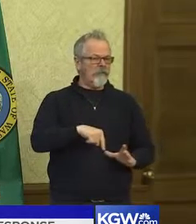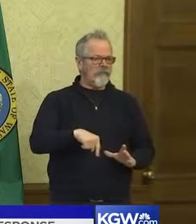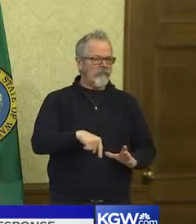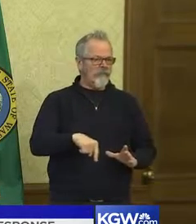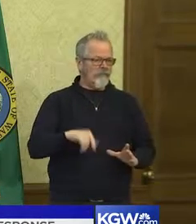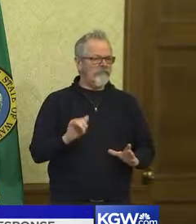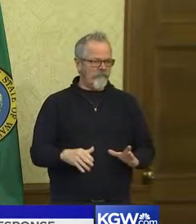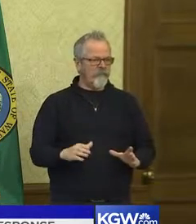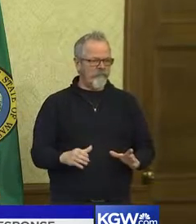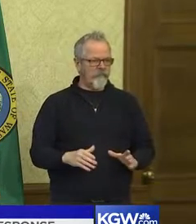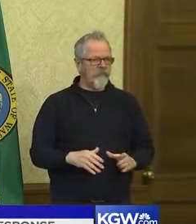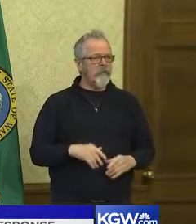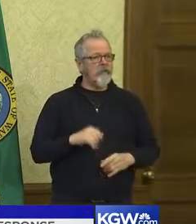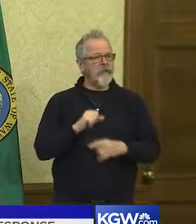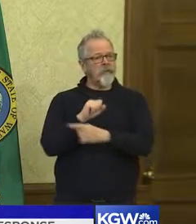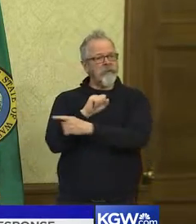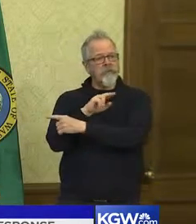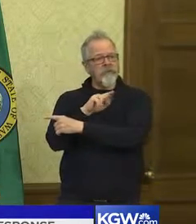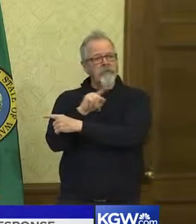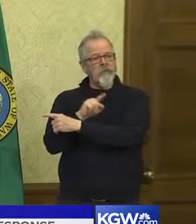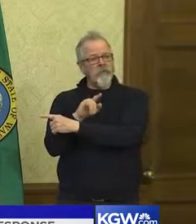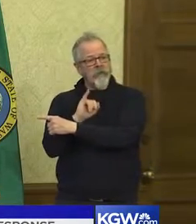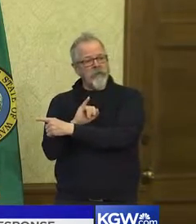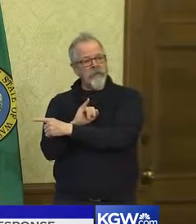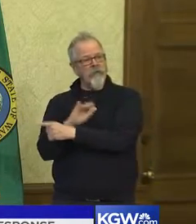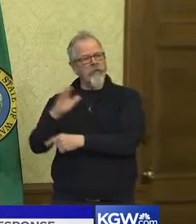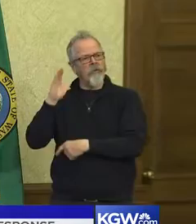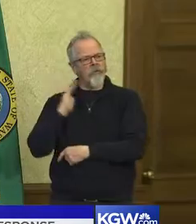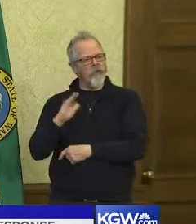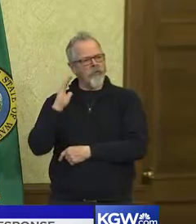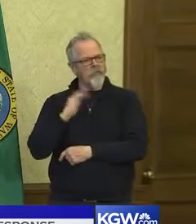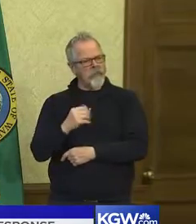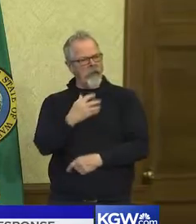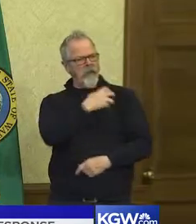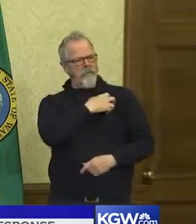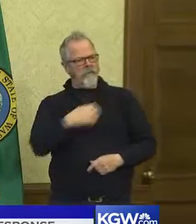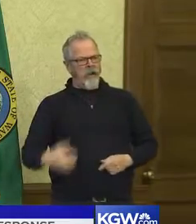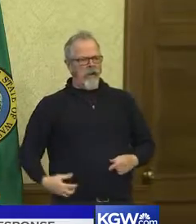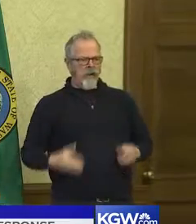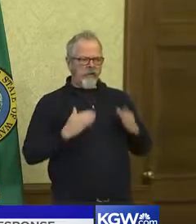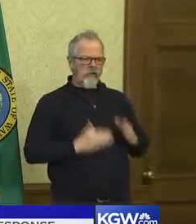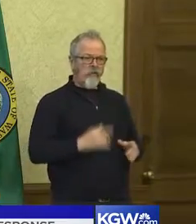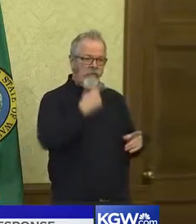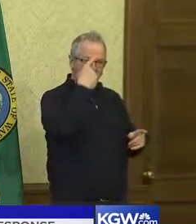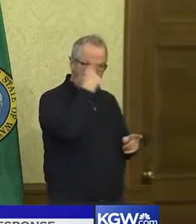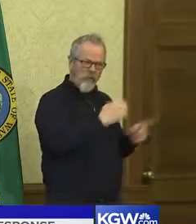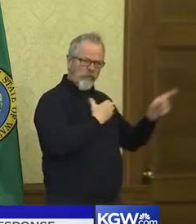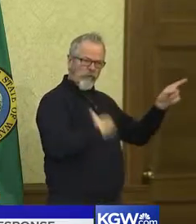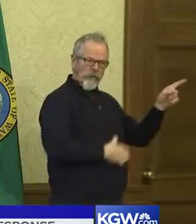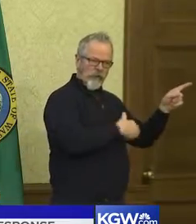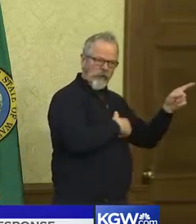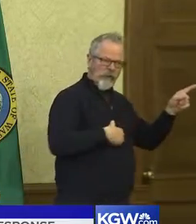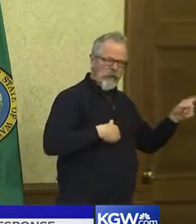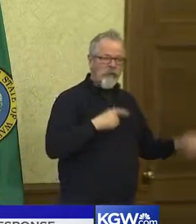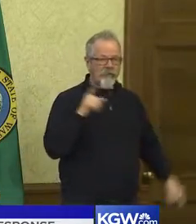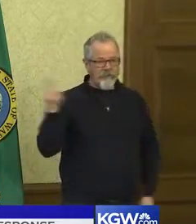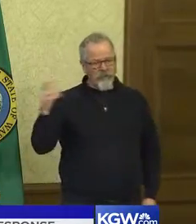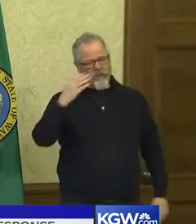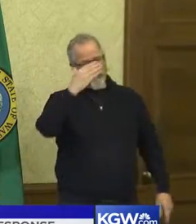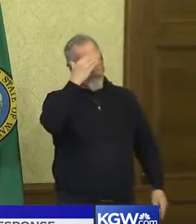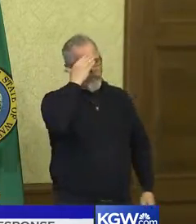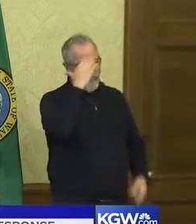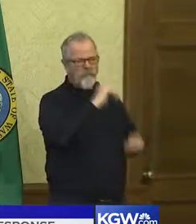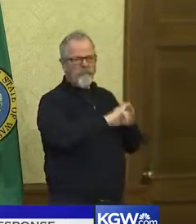that to take place. The reason I mention that is to appreciate her leadership, but also to give you an indication of how committed we are in